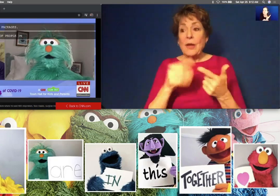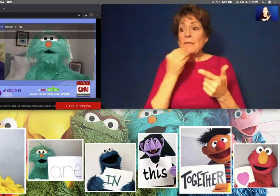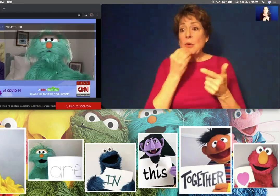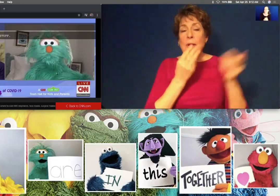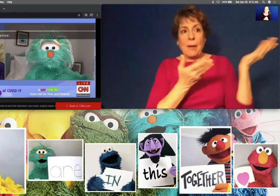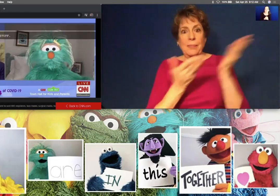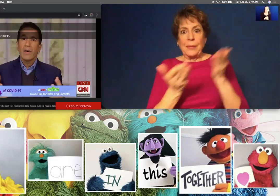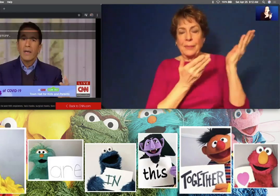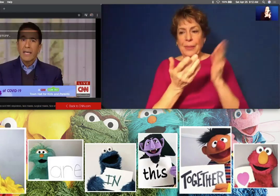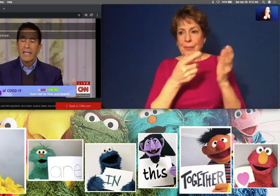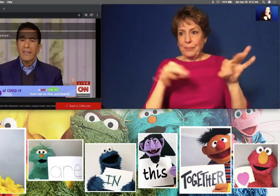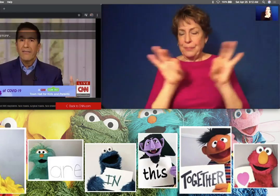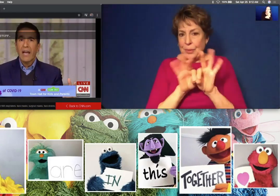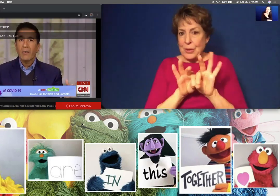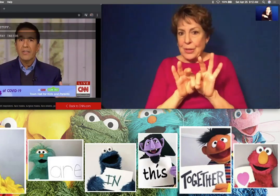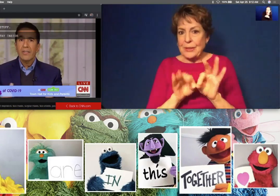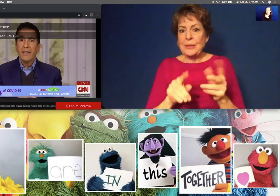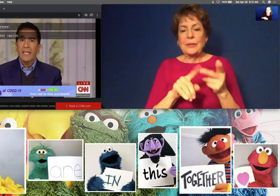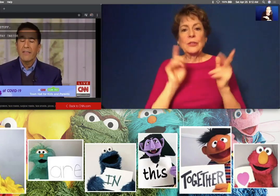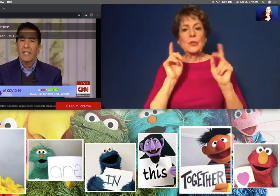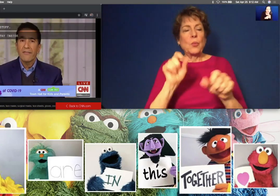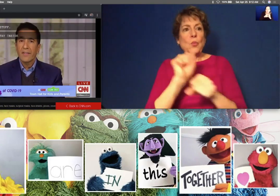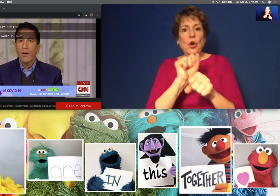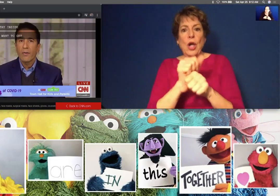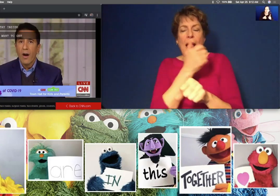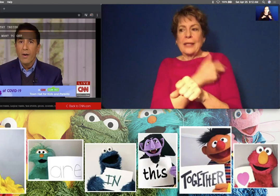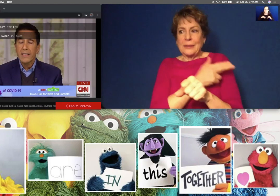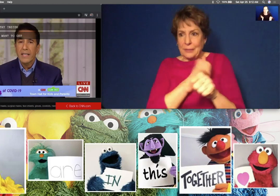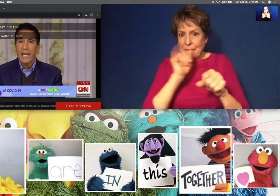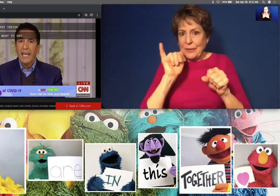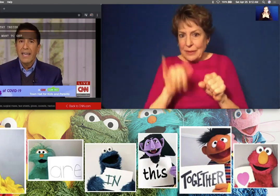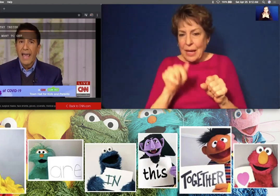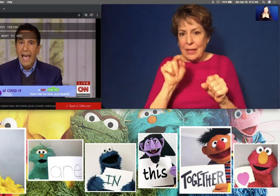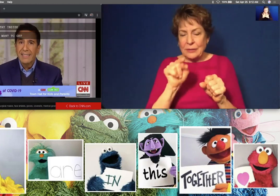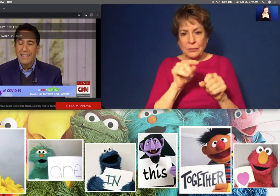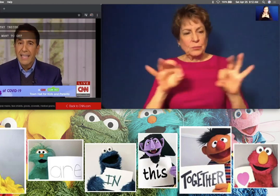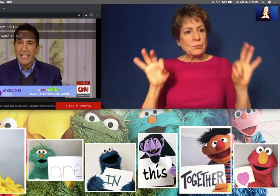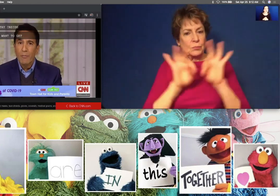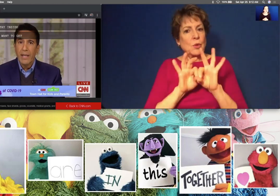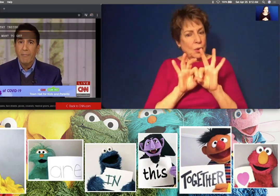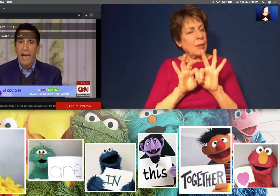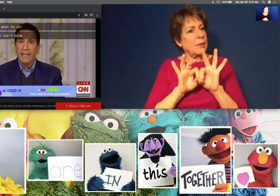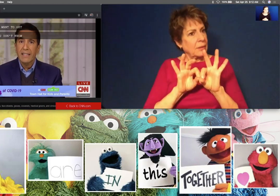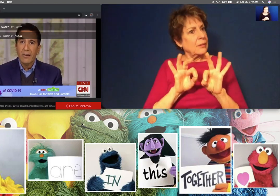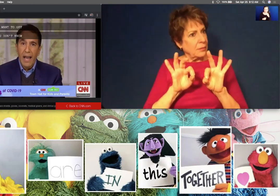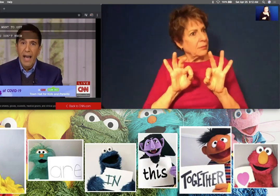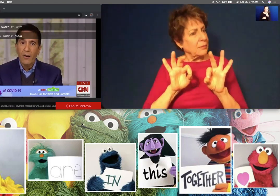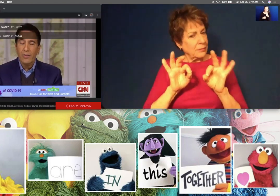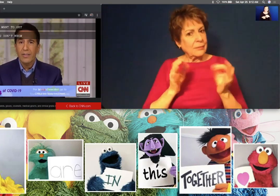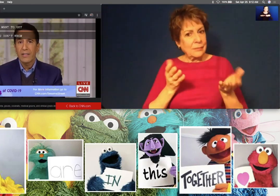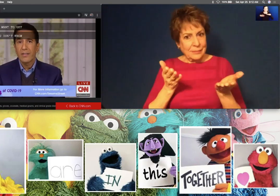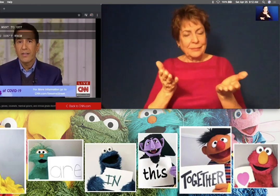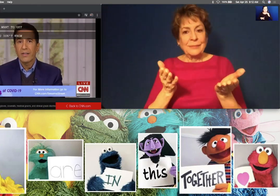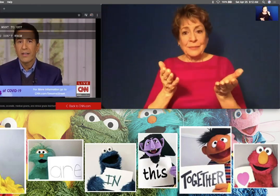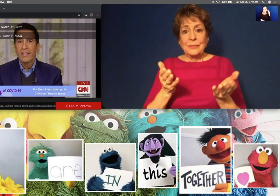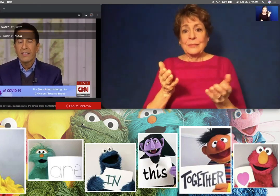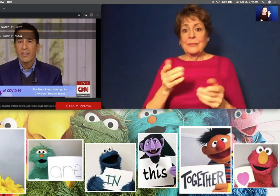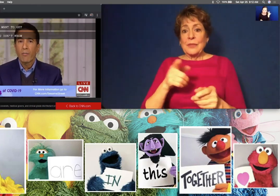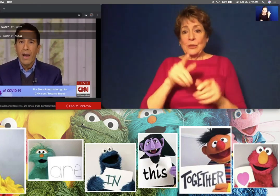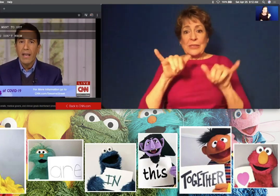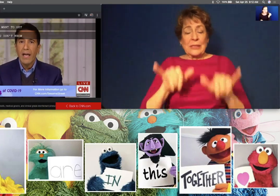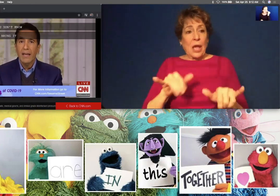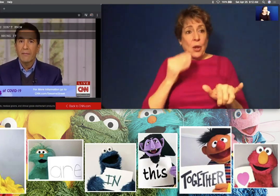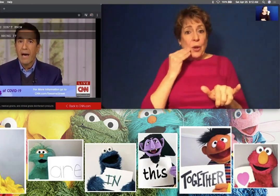that sort of stuff. But the reason you stay inside is because you don't want to get the virus, even if you don't know it,